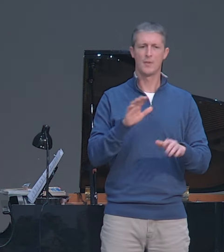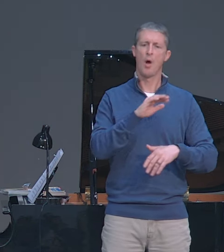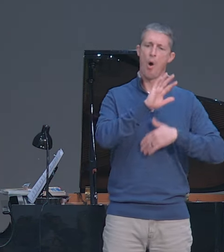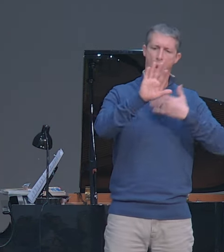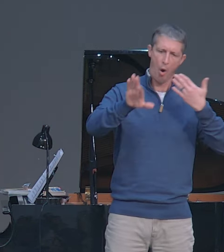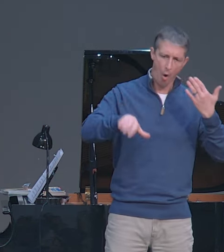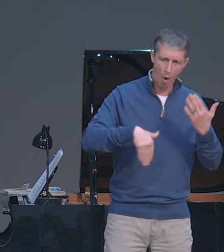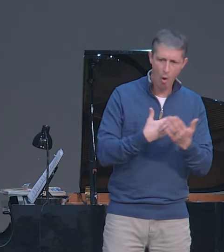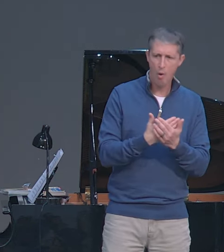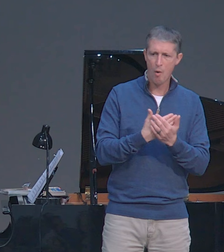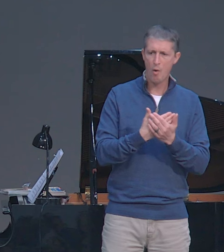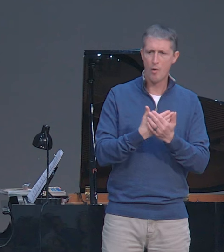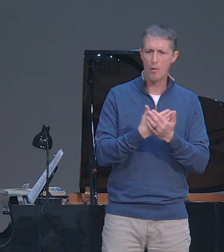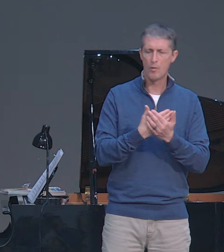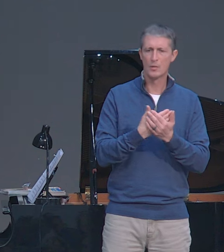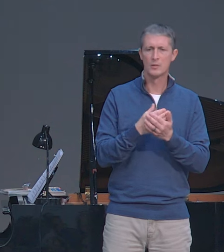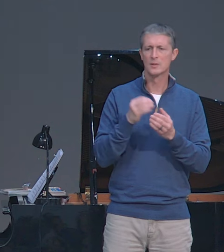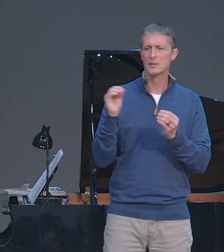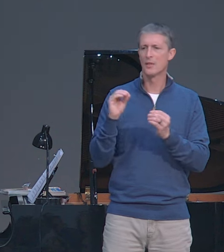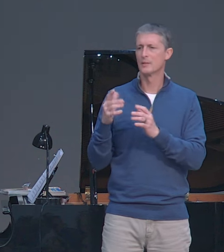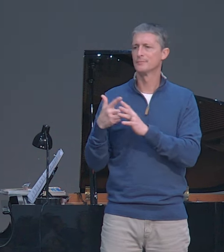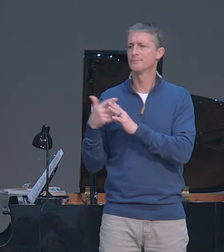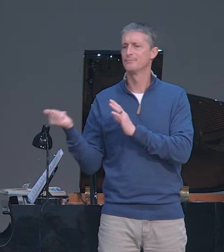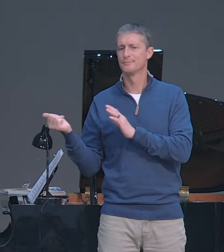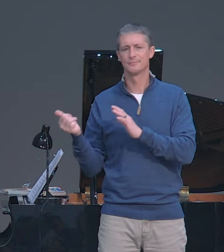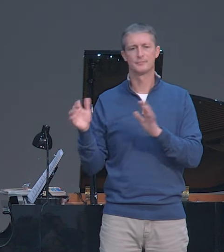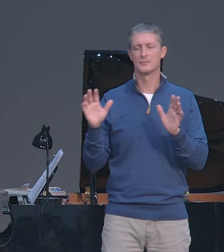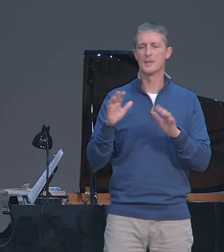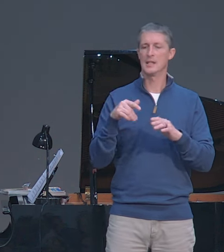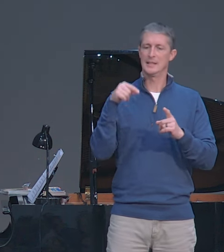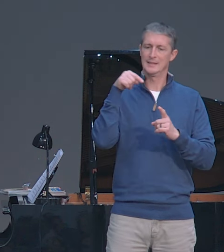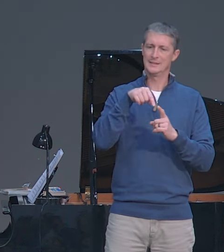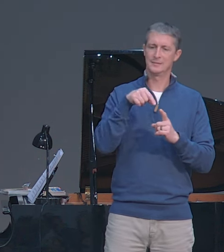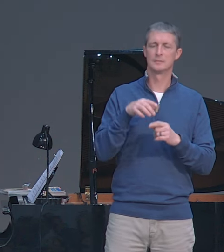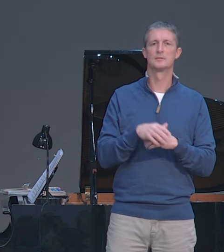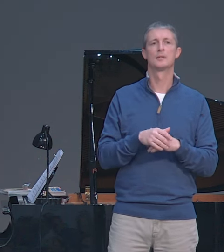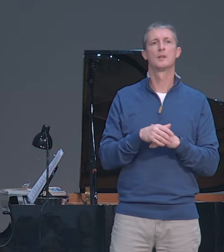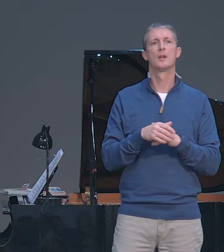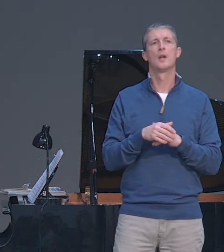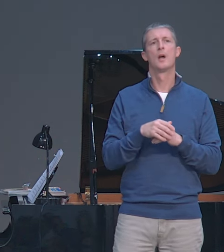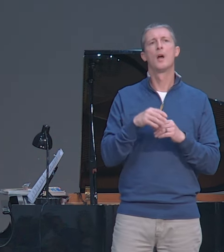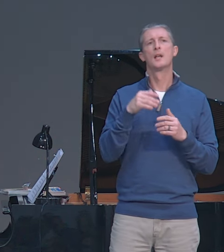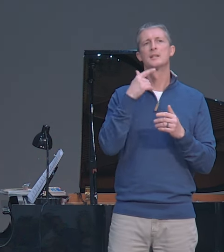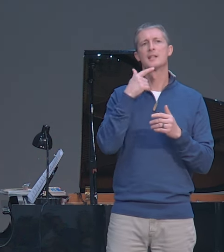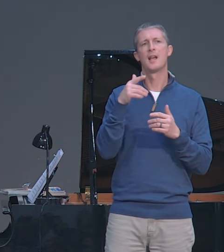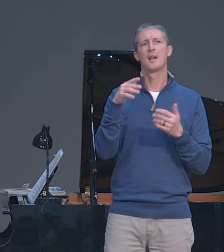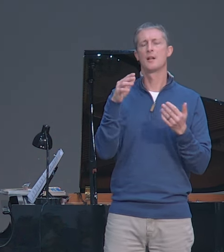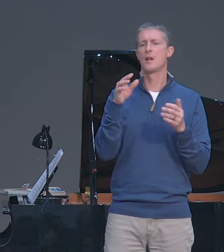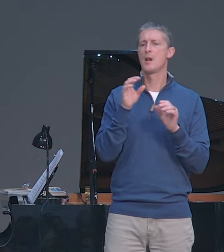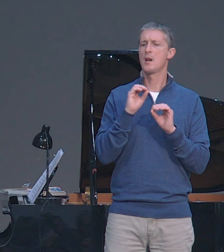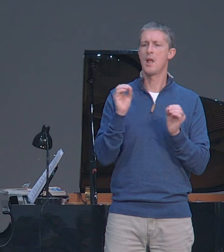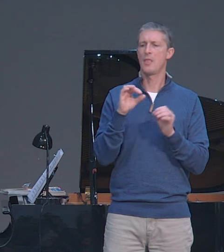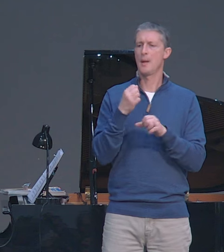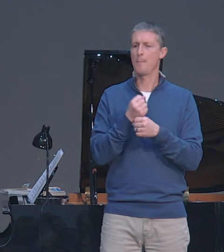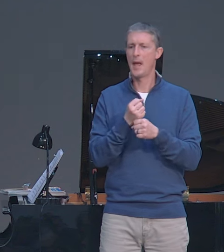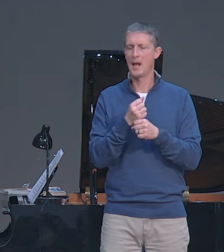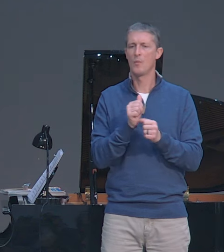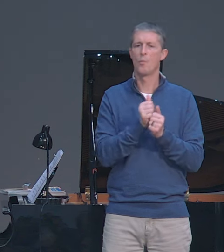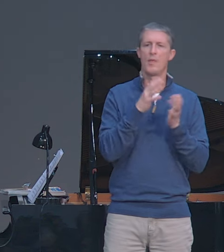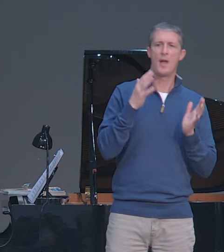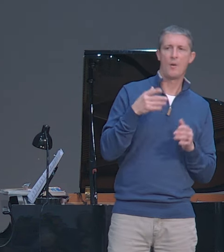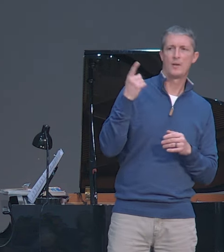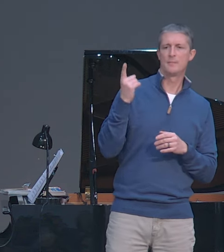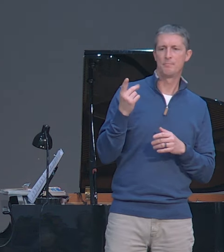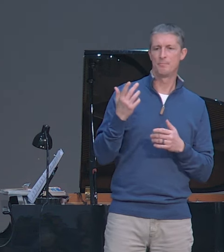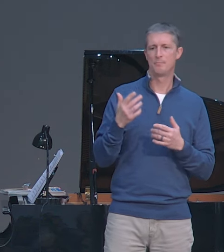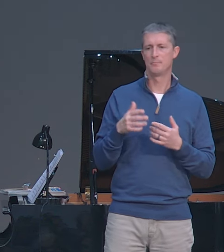things were made through him, and without him was not anything made that was made. Now, Paul wants to be sure that